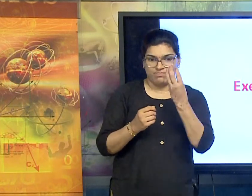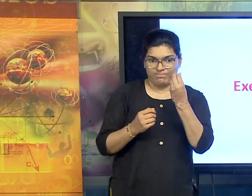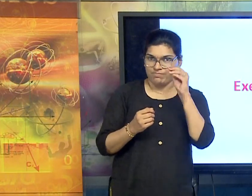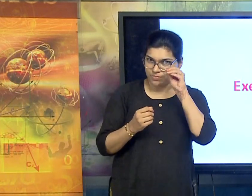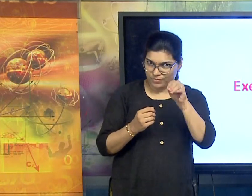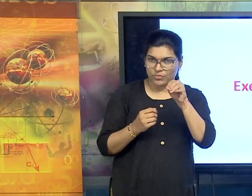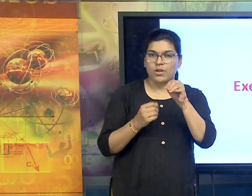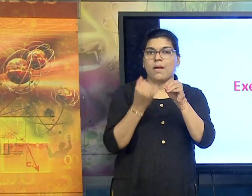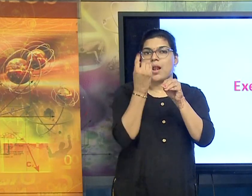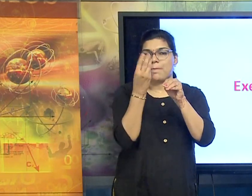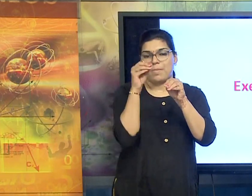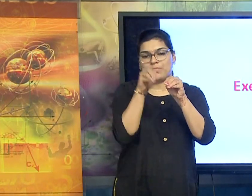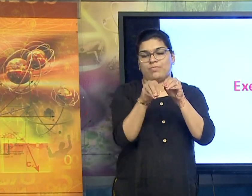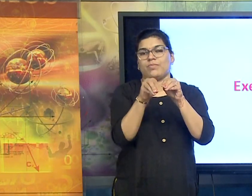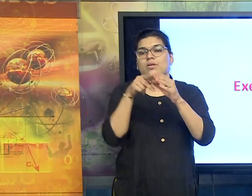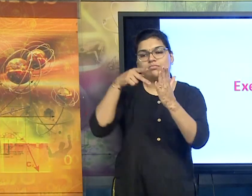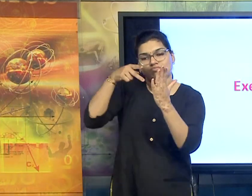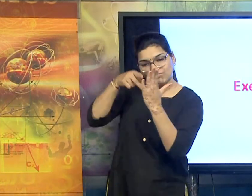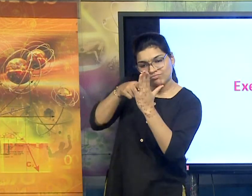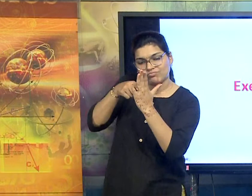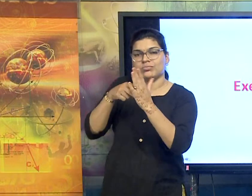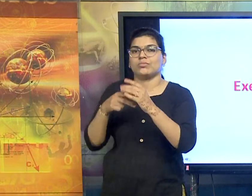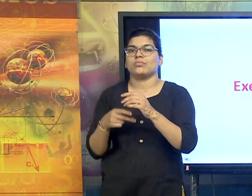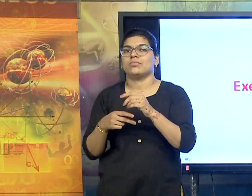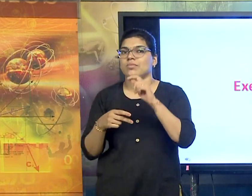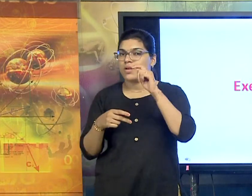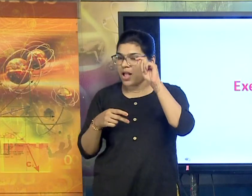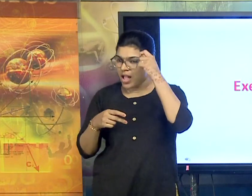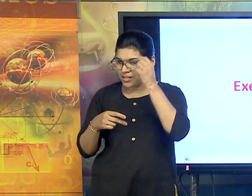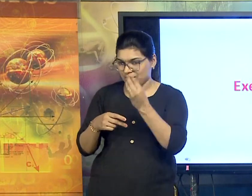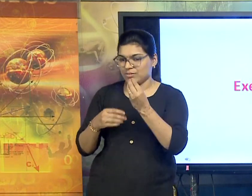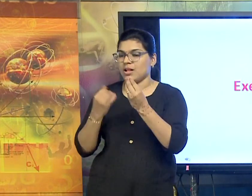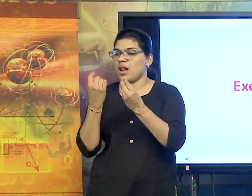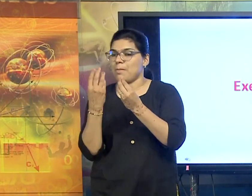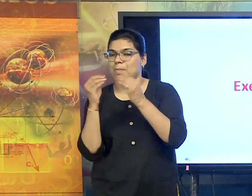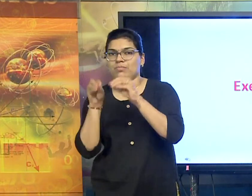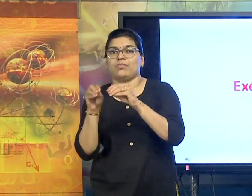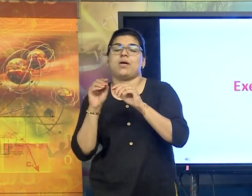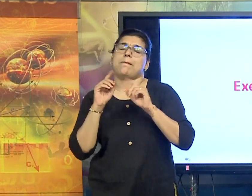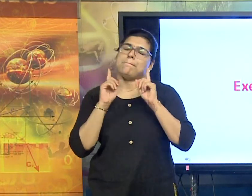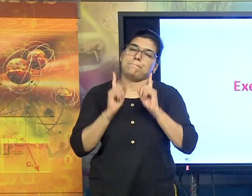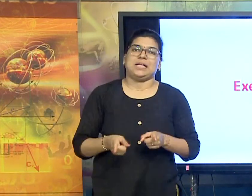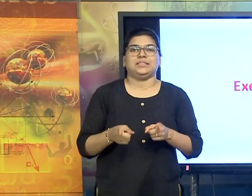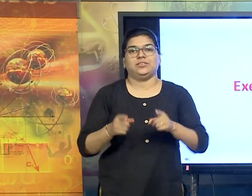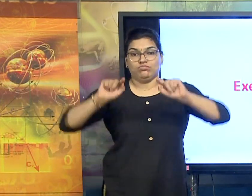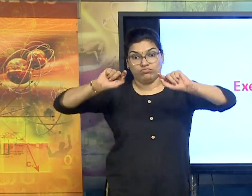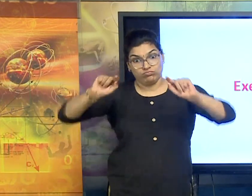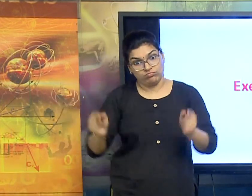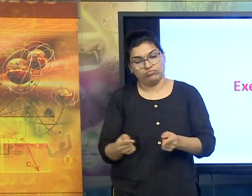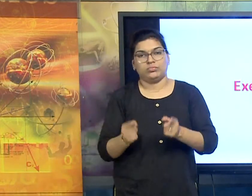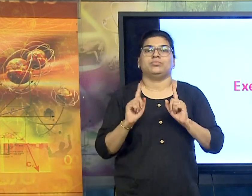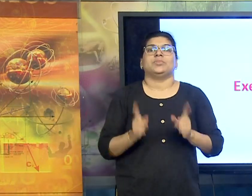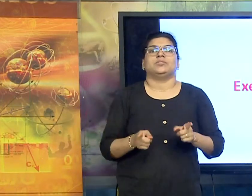is important. Like in this Excel sheet, we have to first put the datas, numbers,